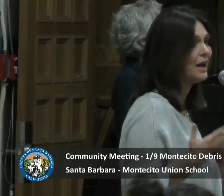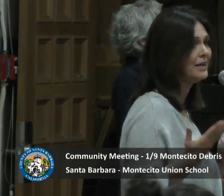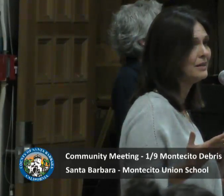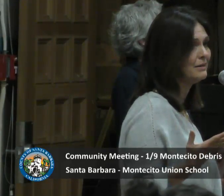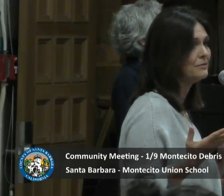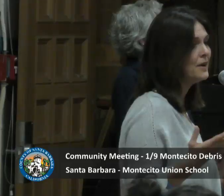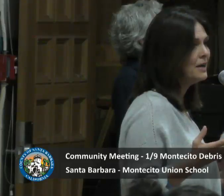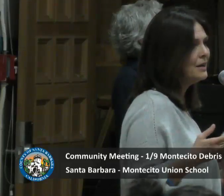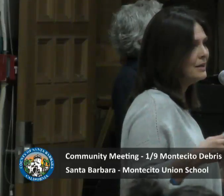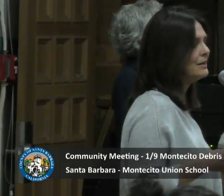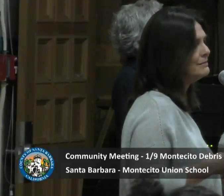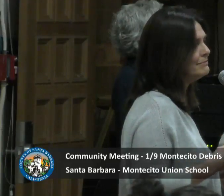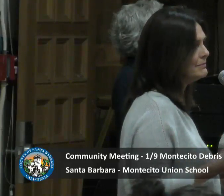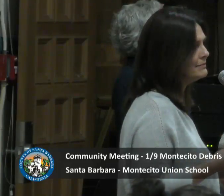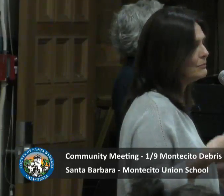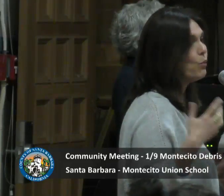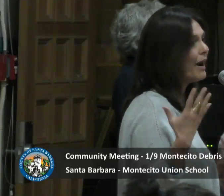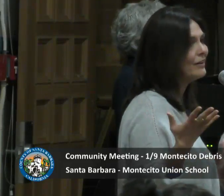same kind of